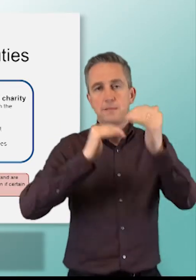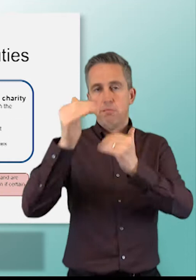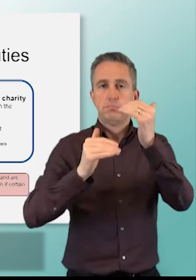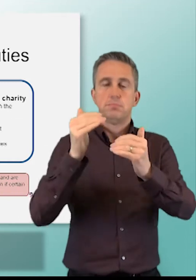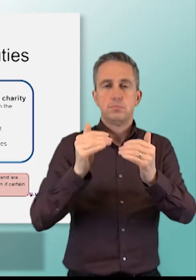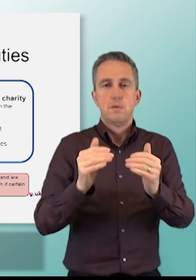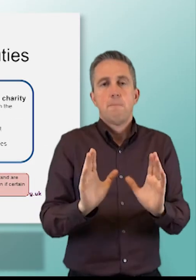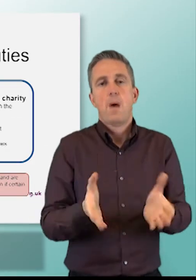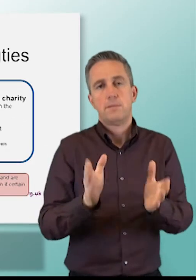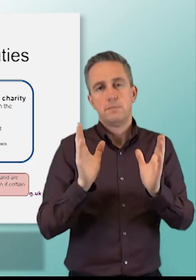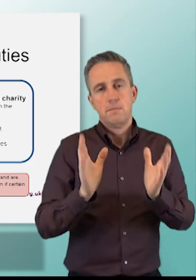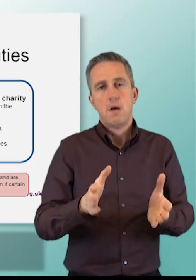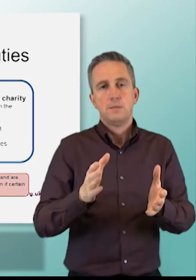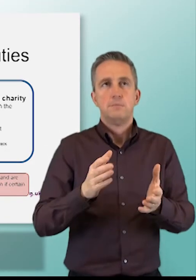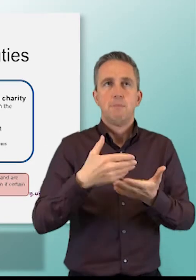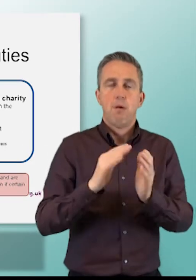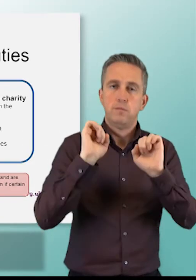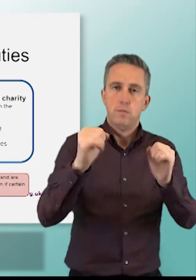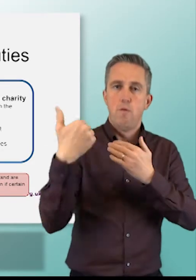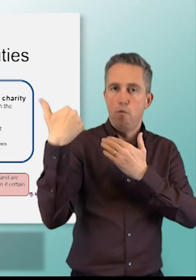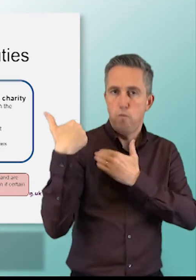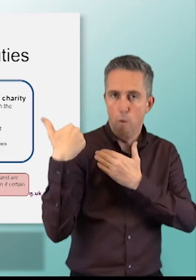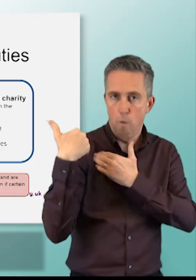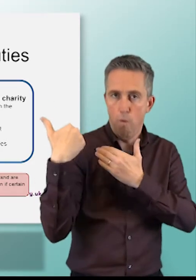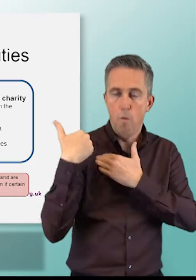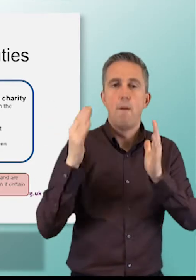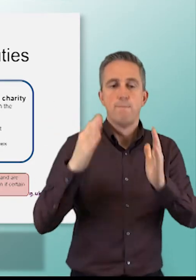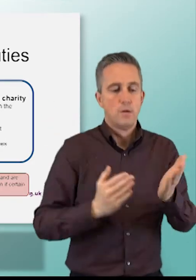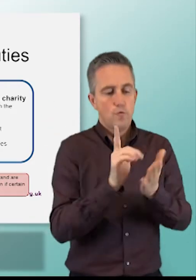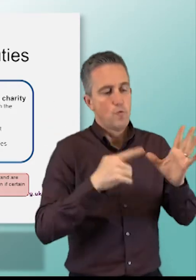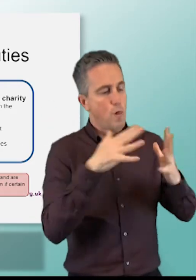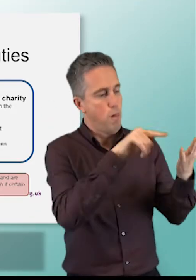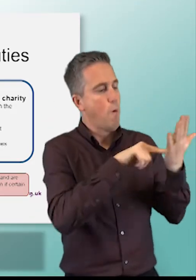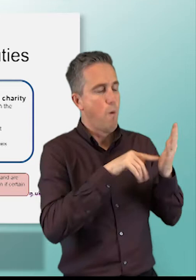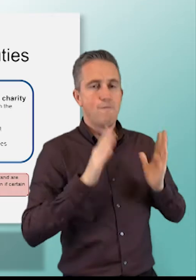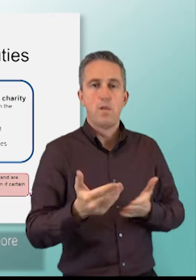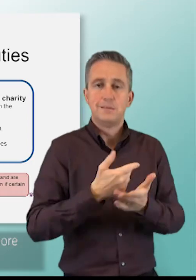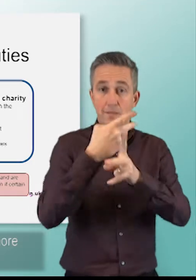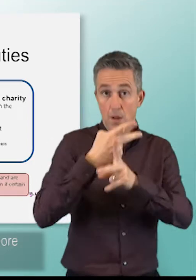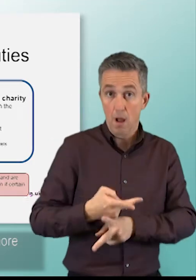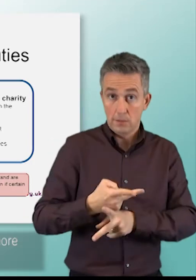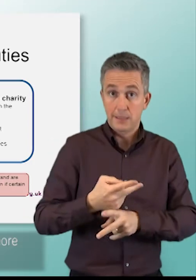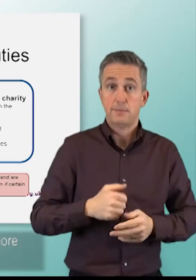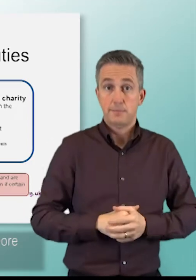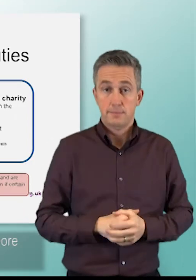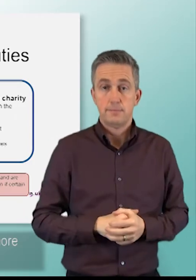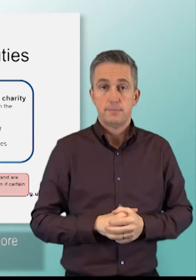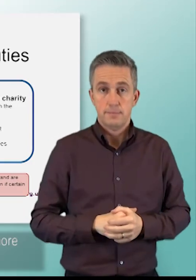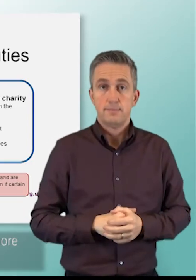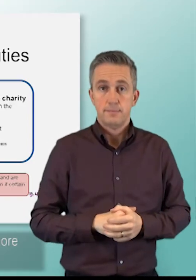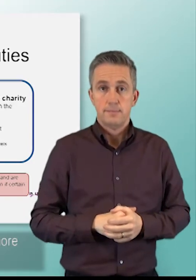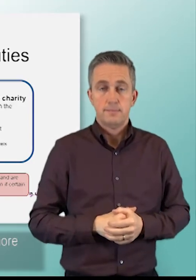key part of what trustees are charged with doing in charity law. Down here, and Laura will talk about